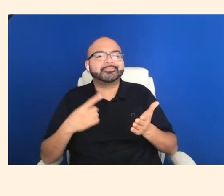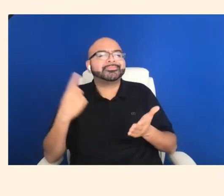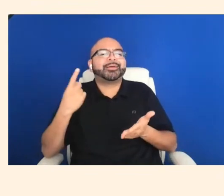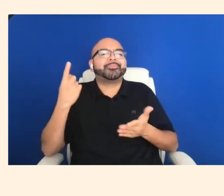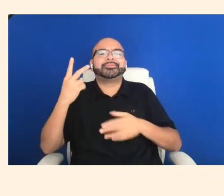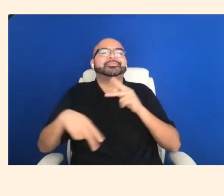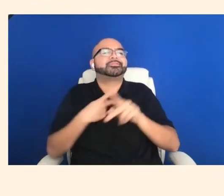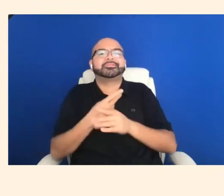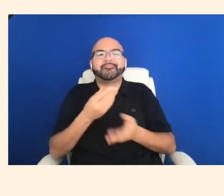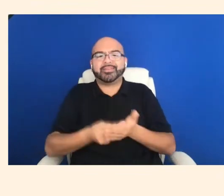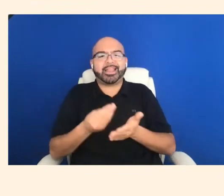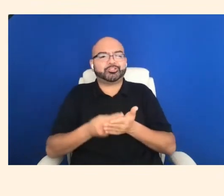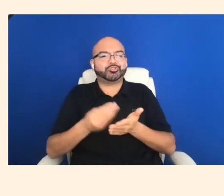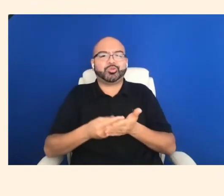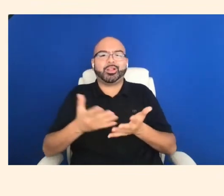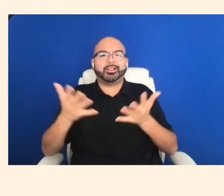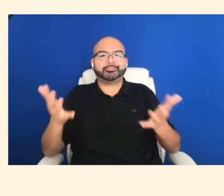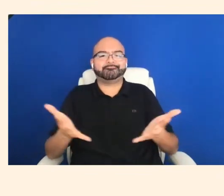financial kind of